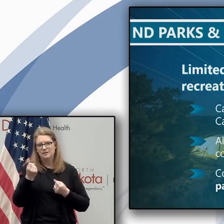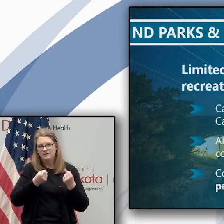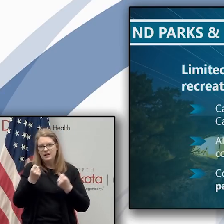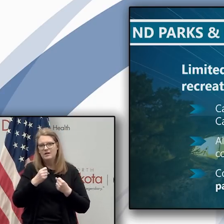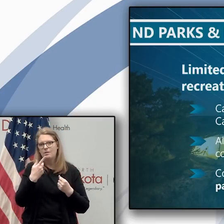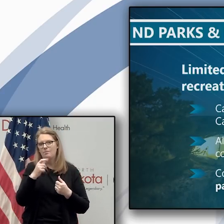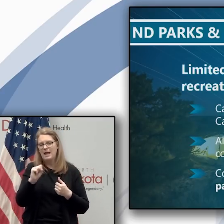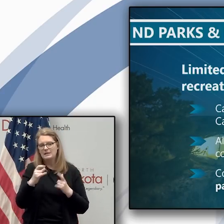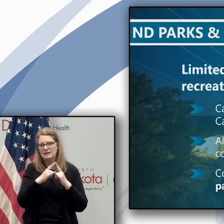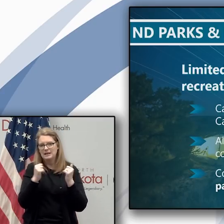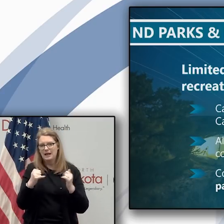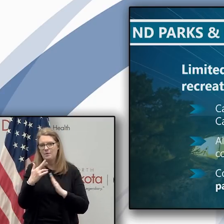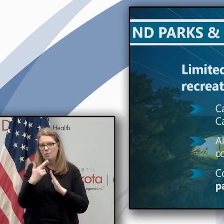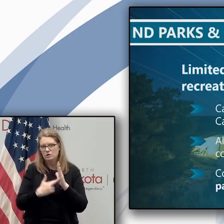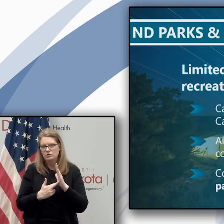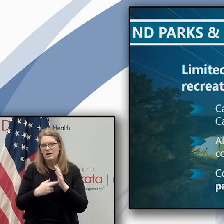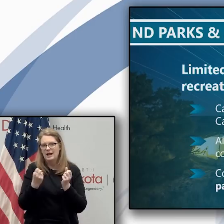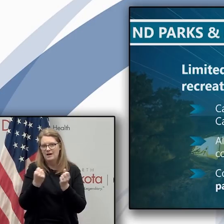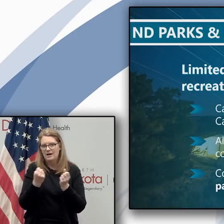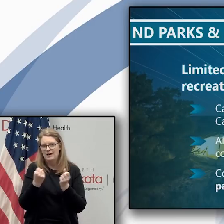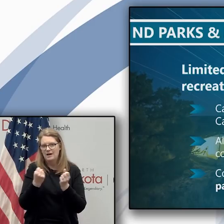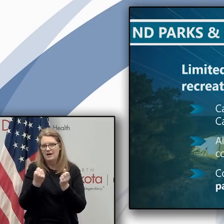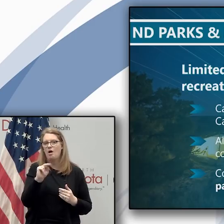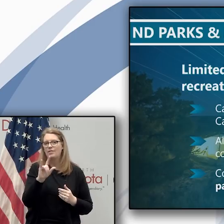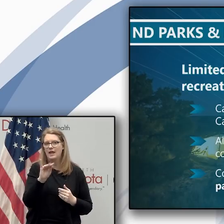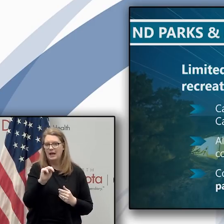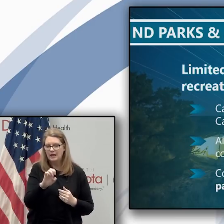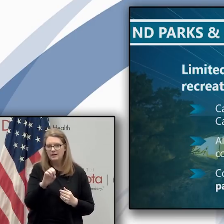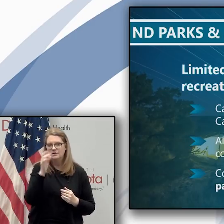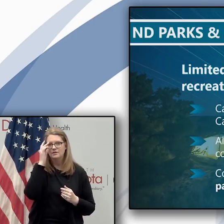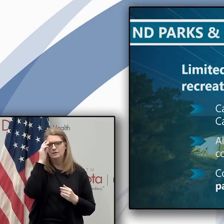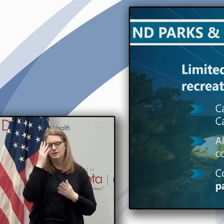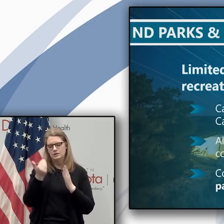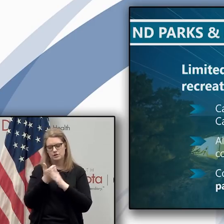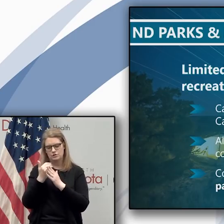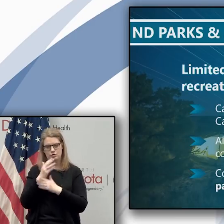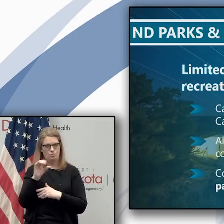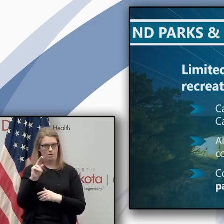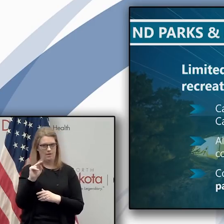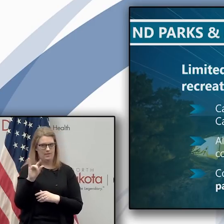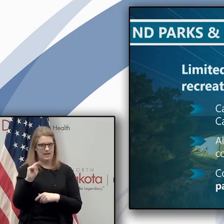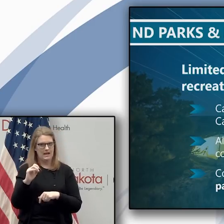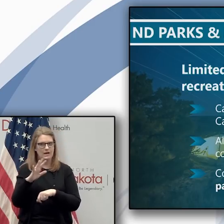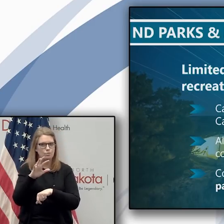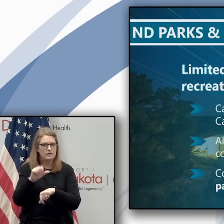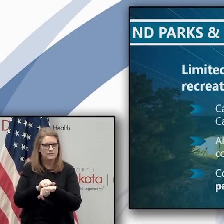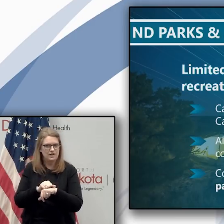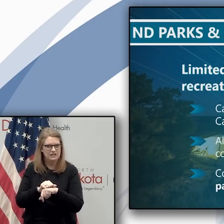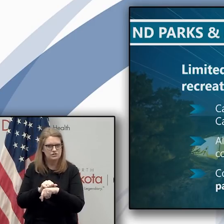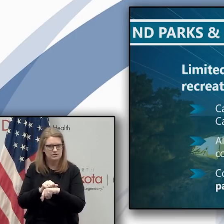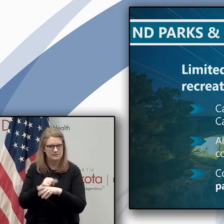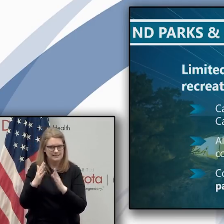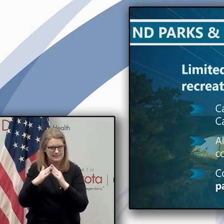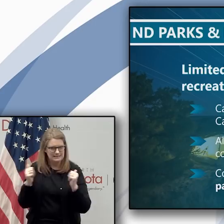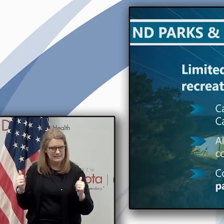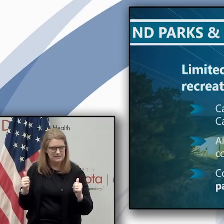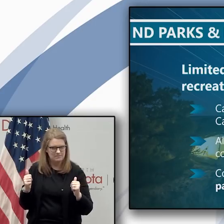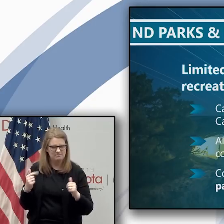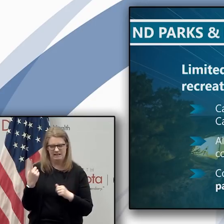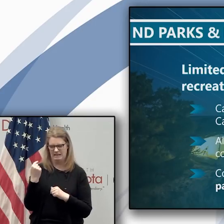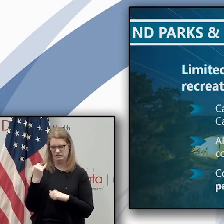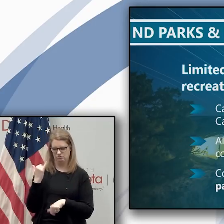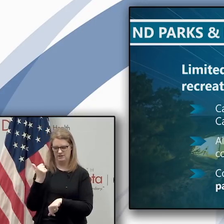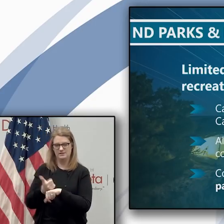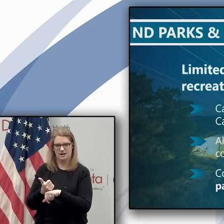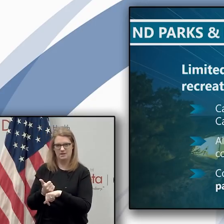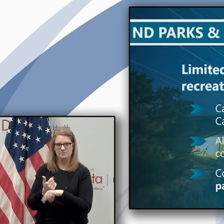and your camping registrations must all be done online. The good news is there's a new online reservation system that came online last year. So you can be able to do